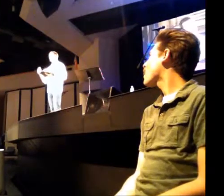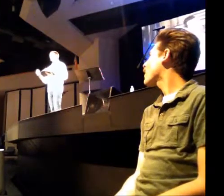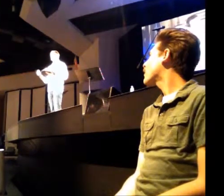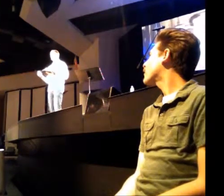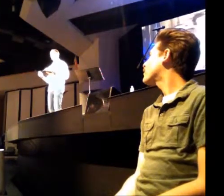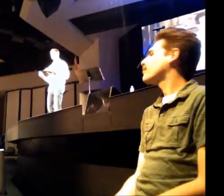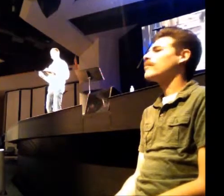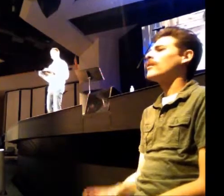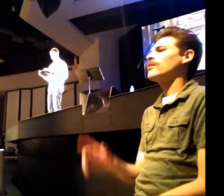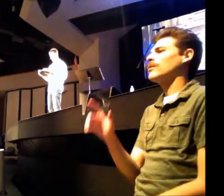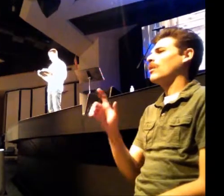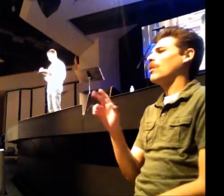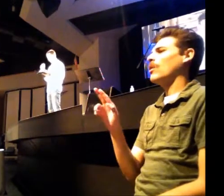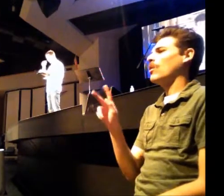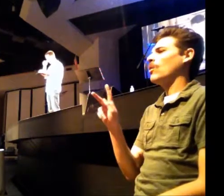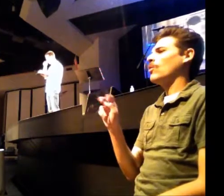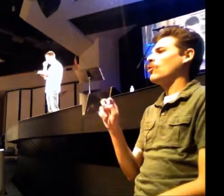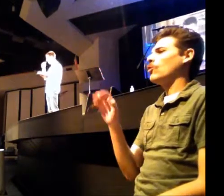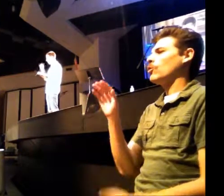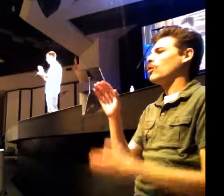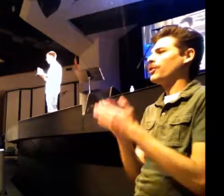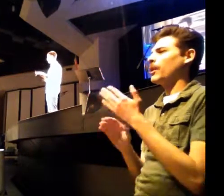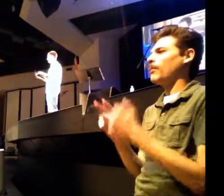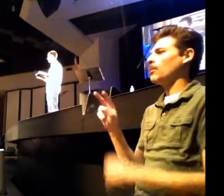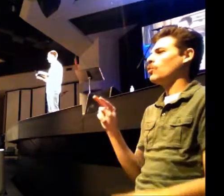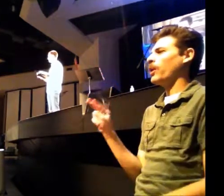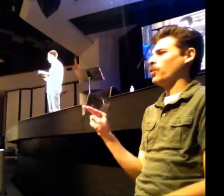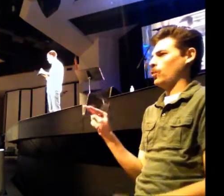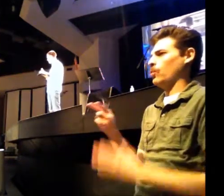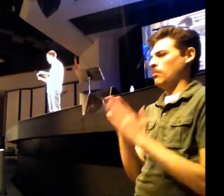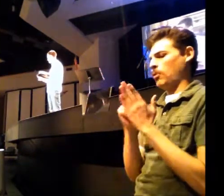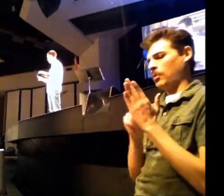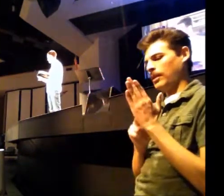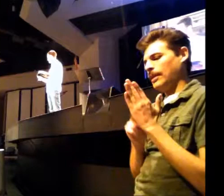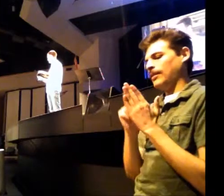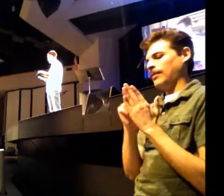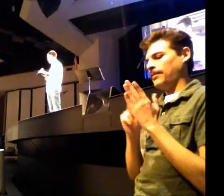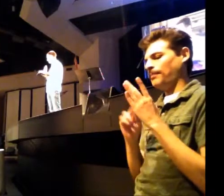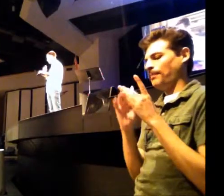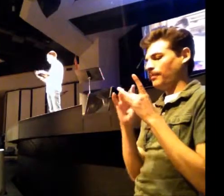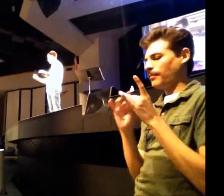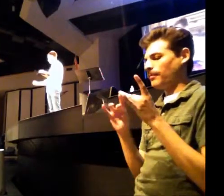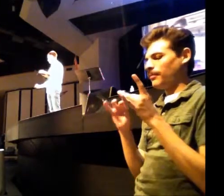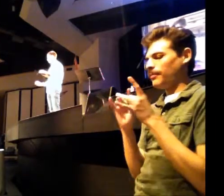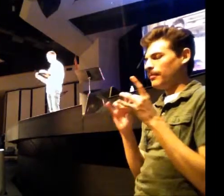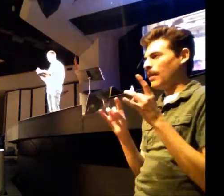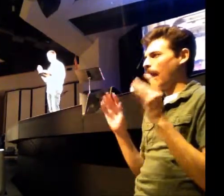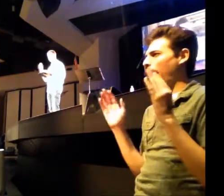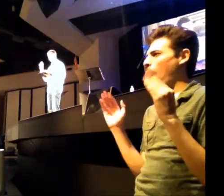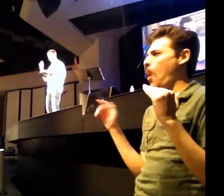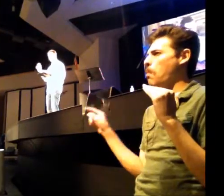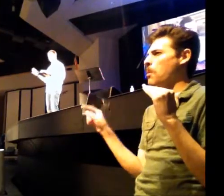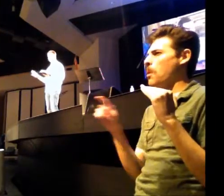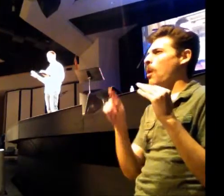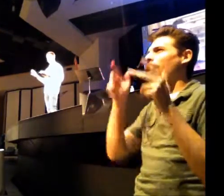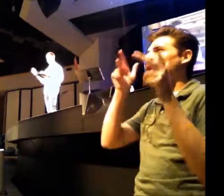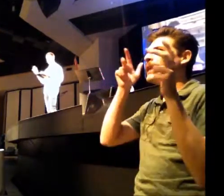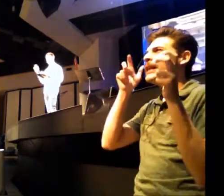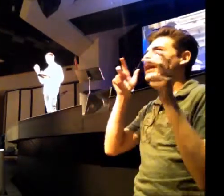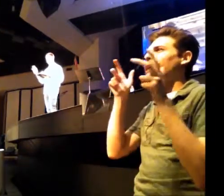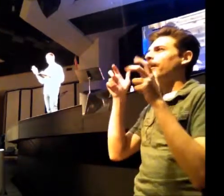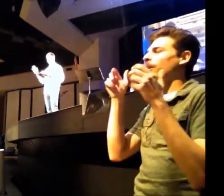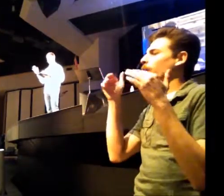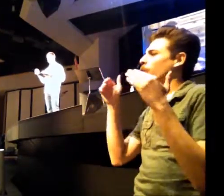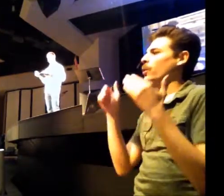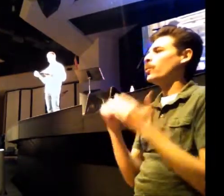going to read through Luke in chapter 22. And as I walk us through this, may you hear this with new ears. May you hear this with all the significance,